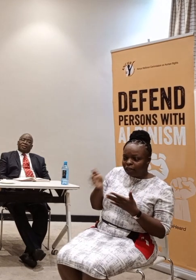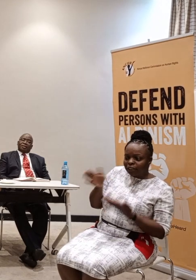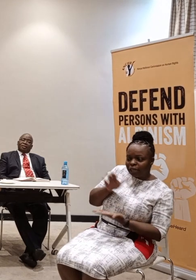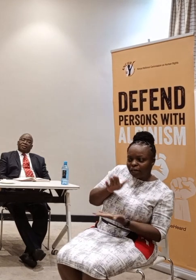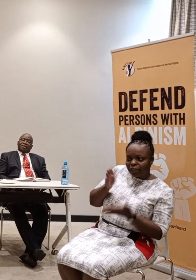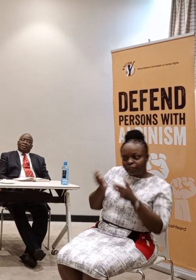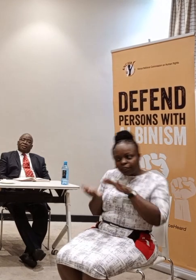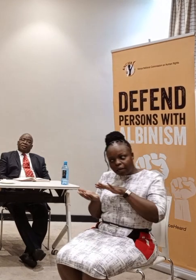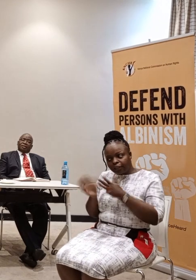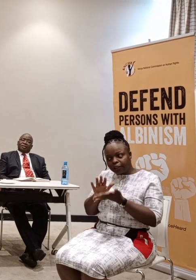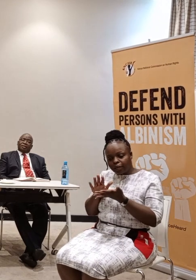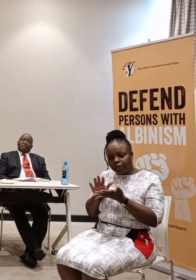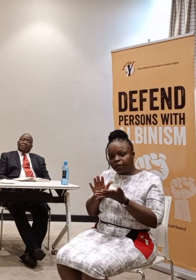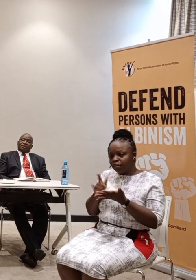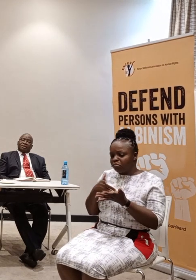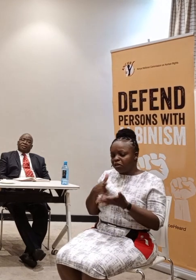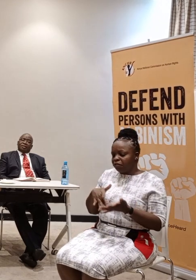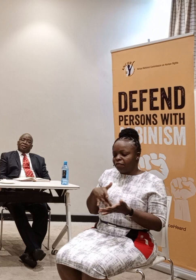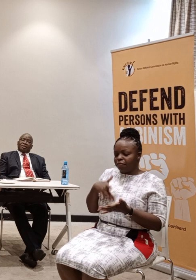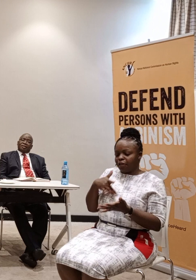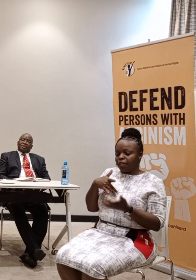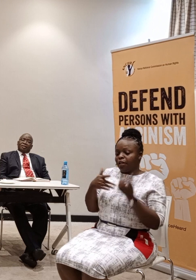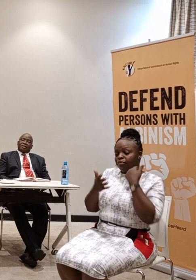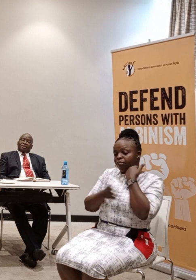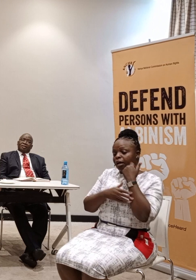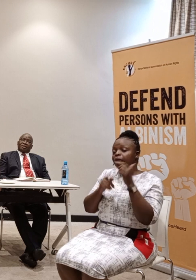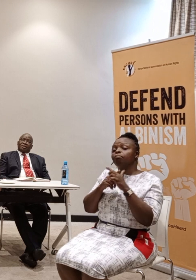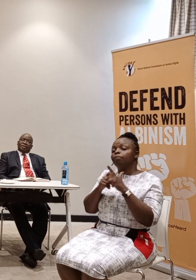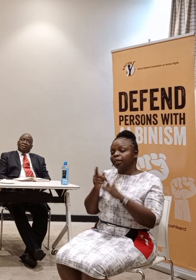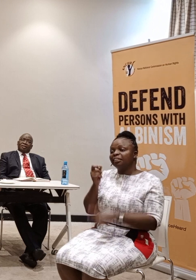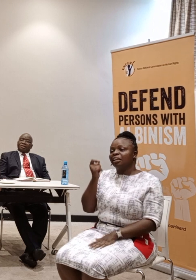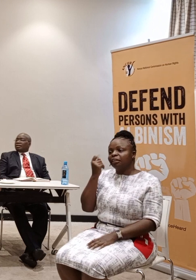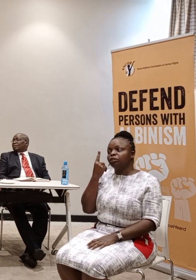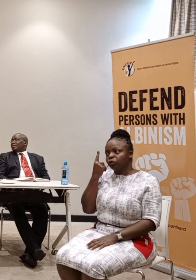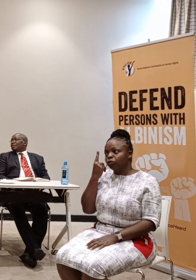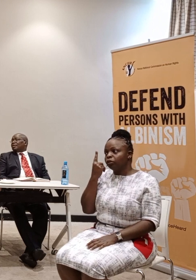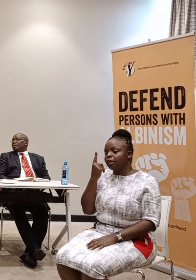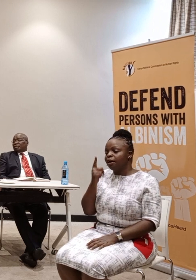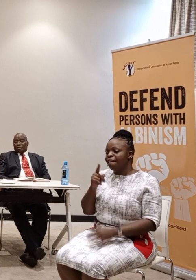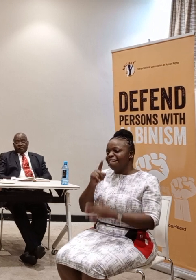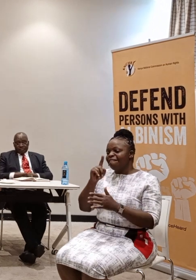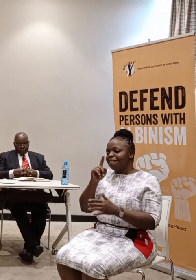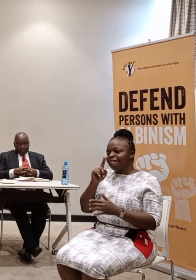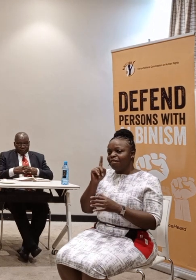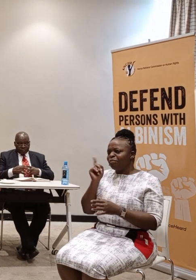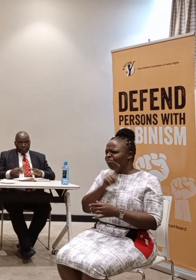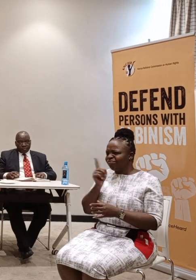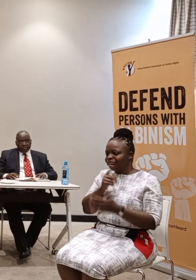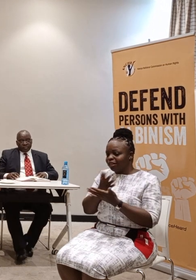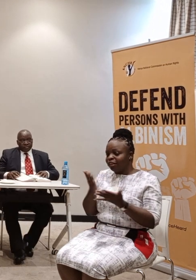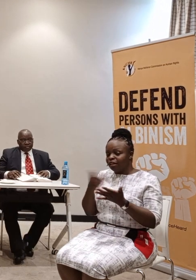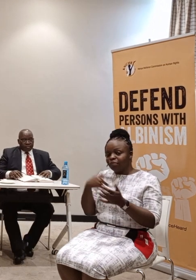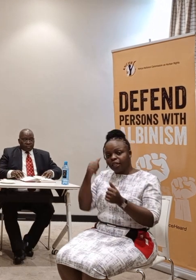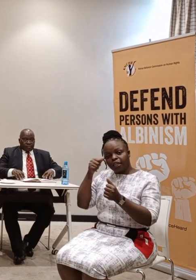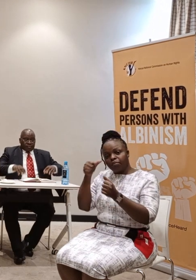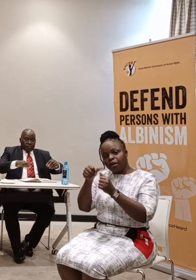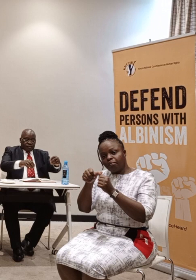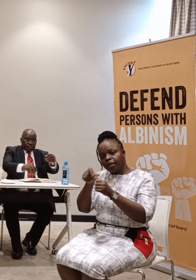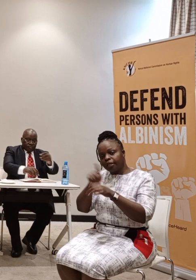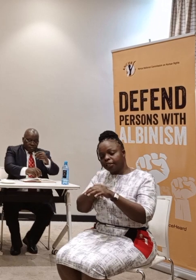bad. But I just understood. The worst thing I remember is when